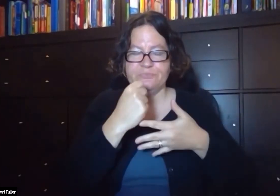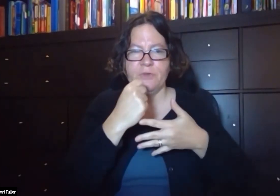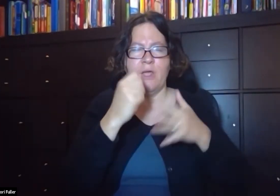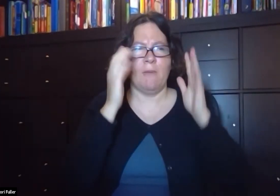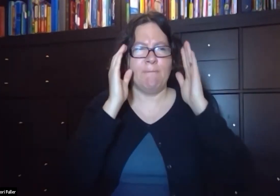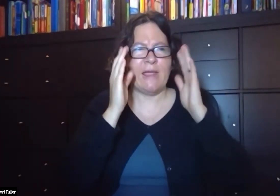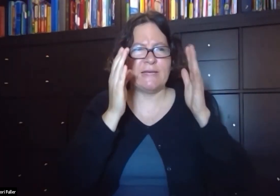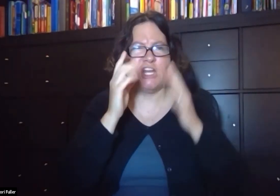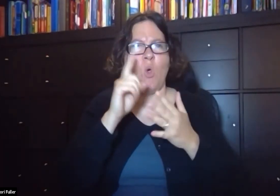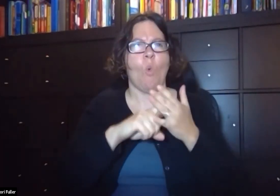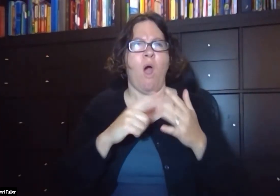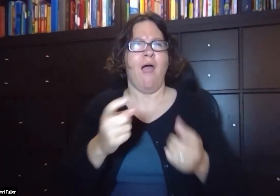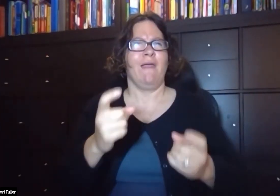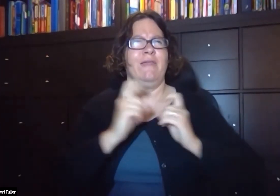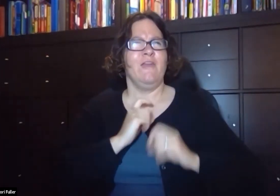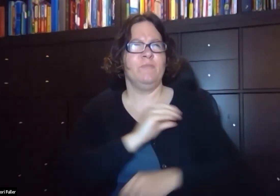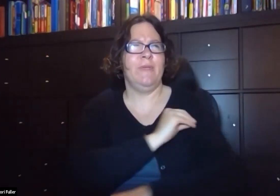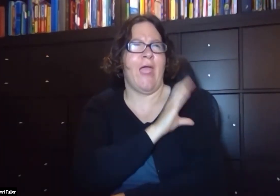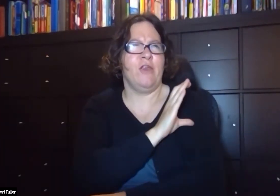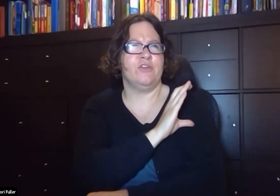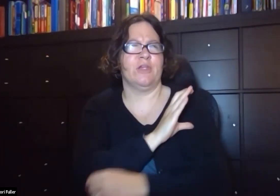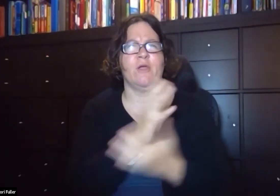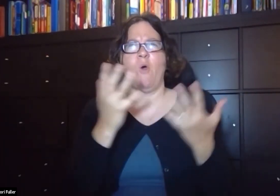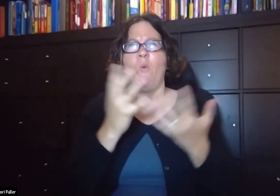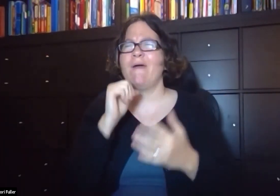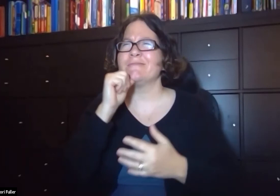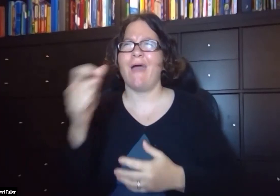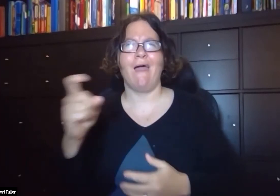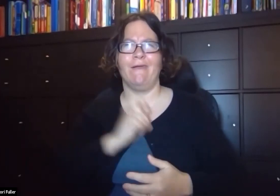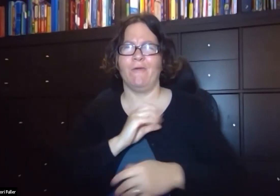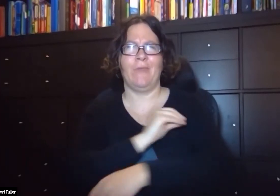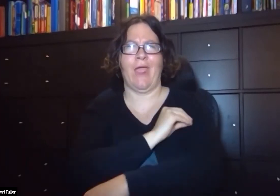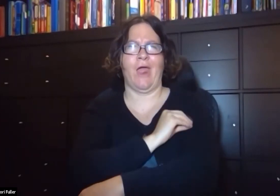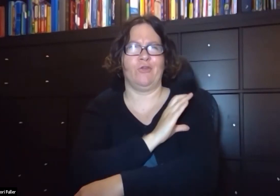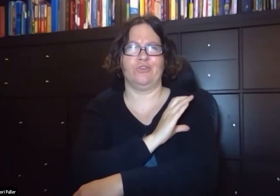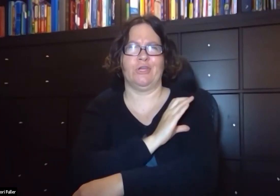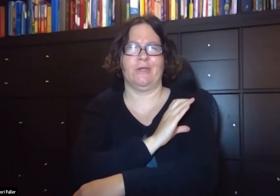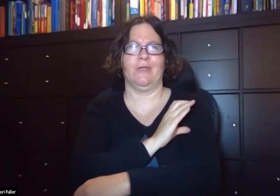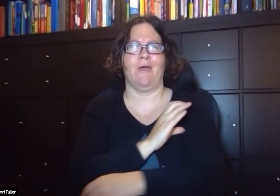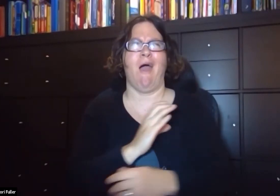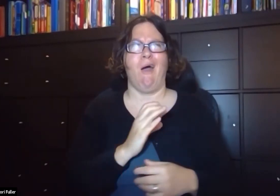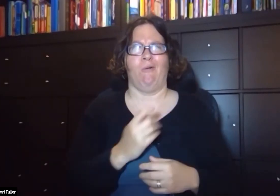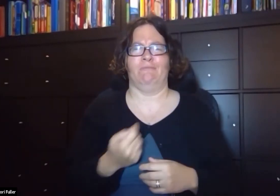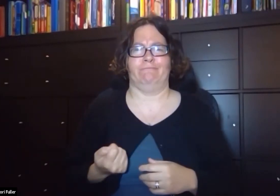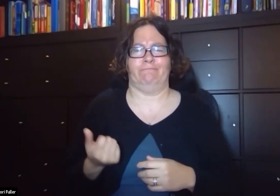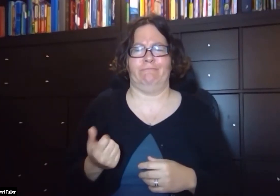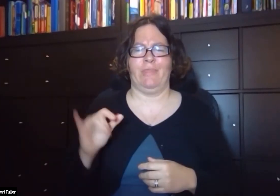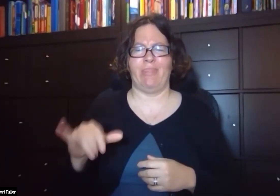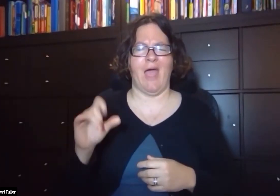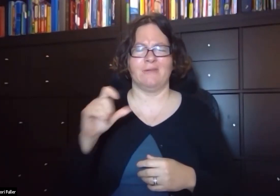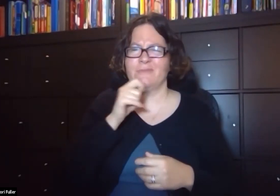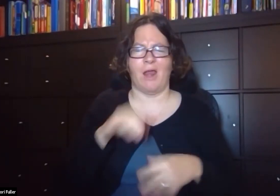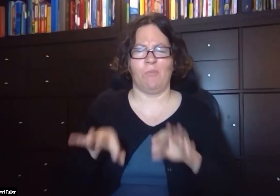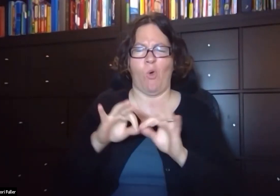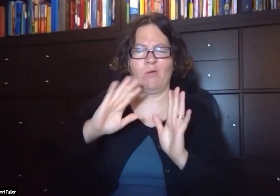And through this experience, I began to cherish my time more and to focus